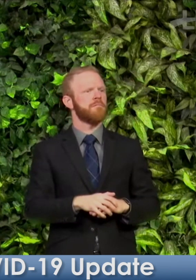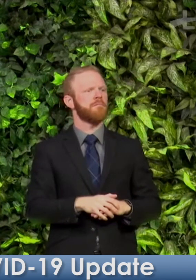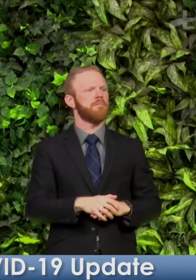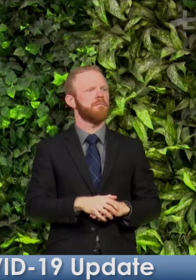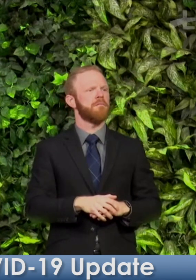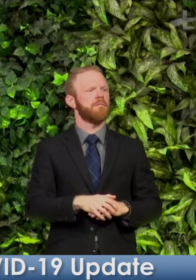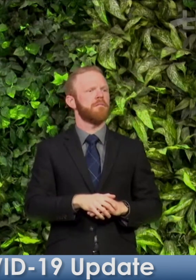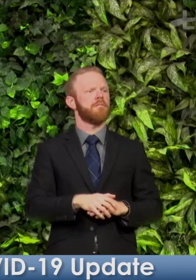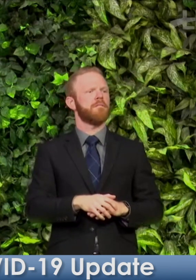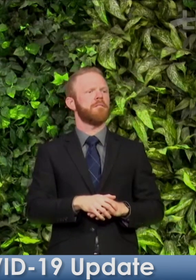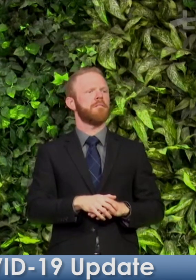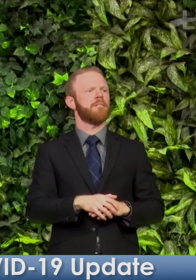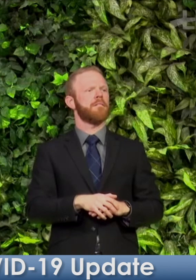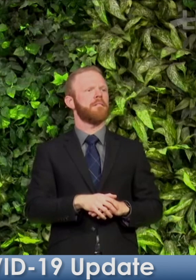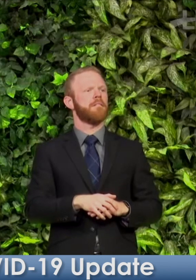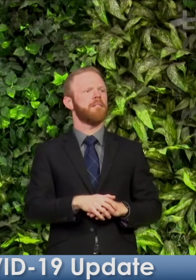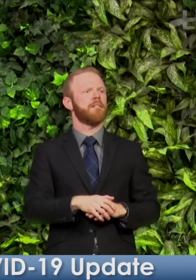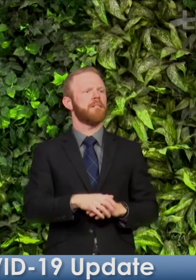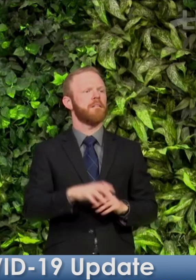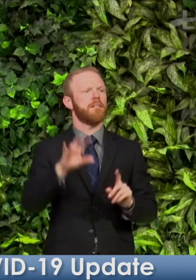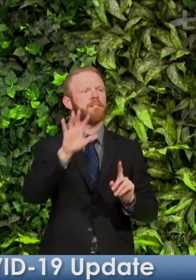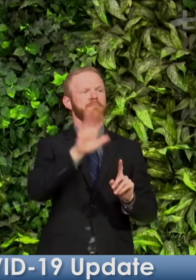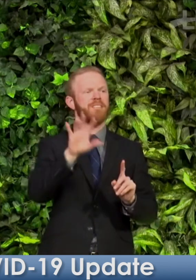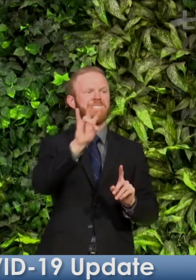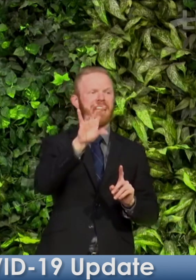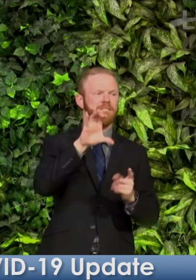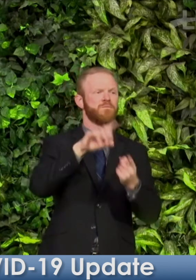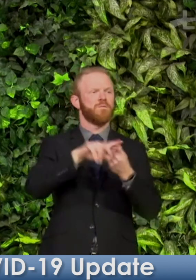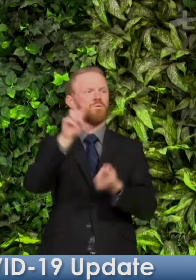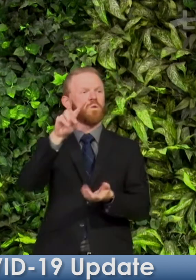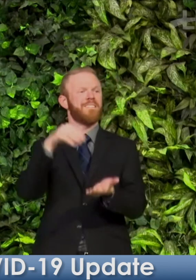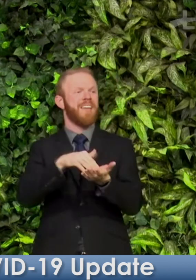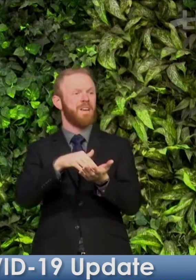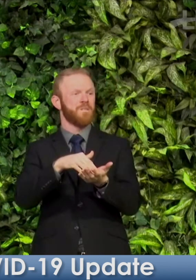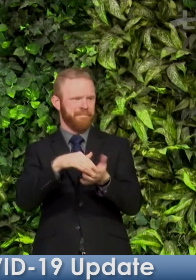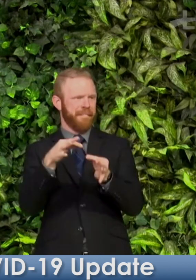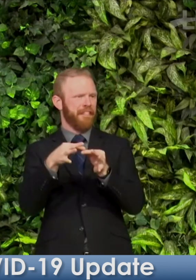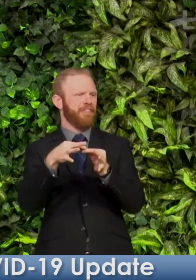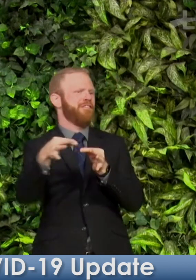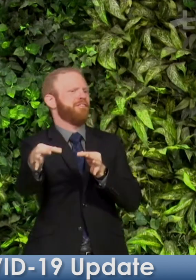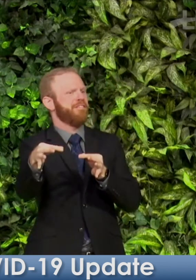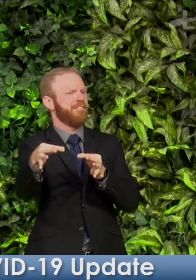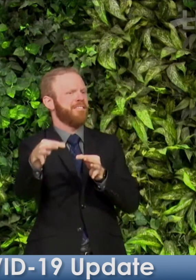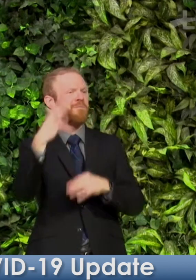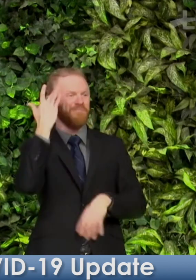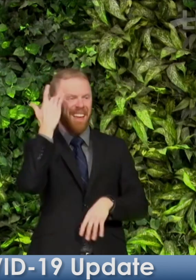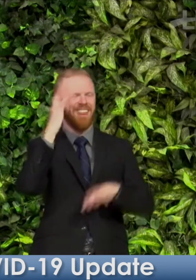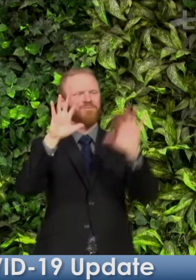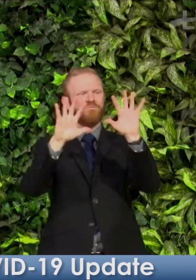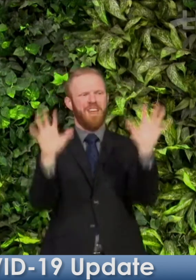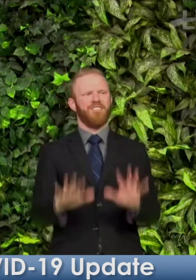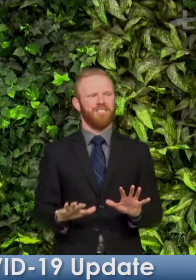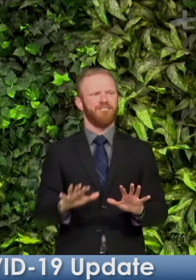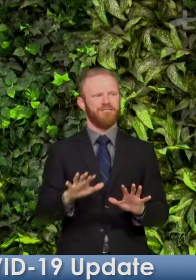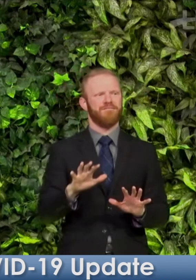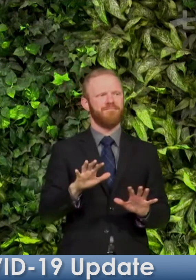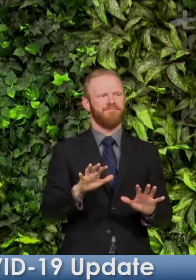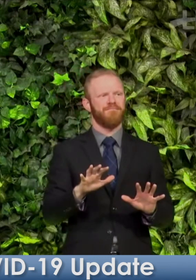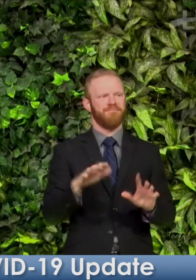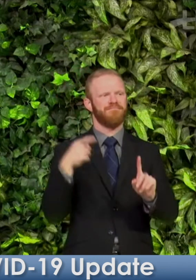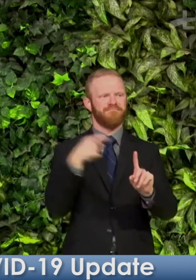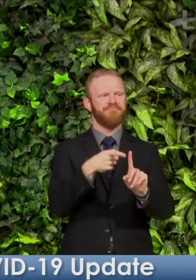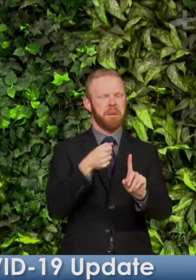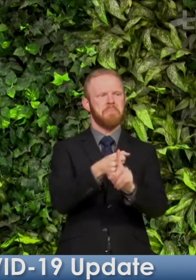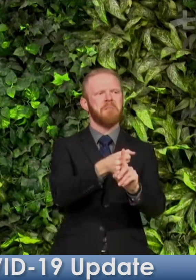in the state of California because of the impact of that weather system to the supply chain across this